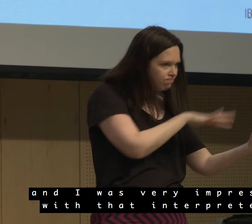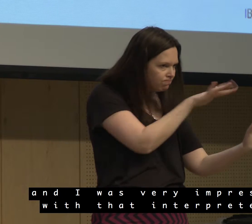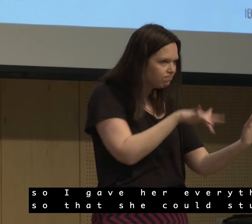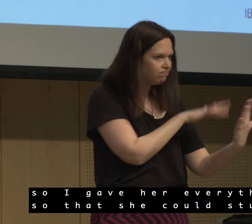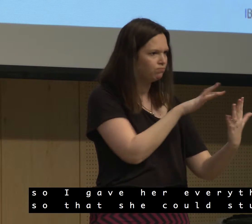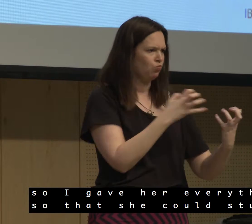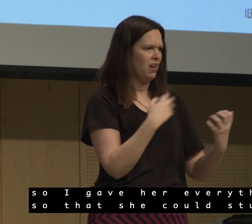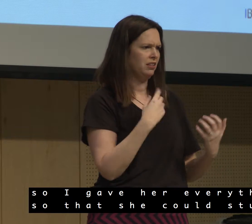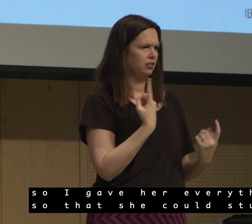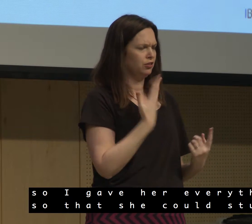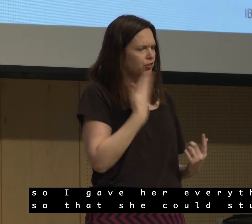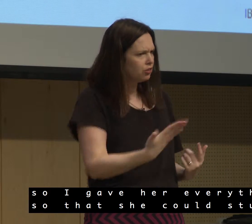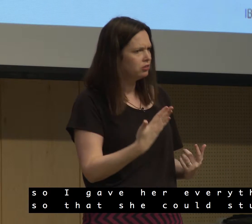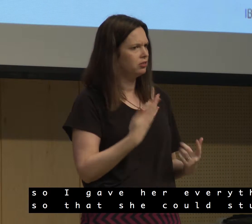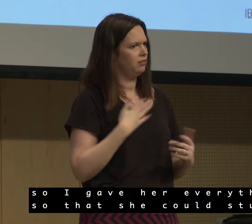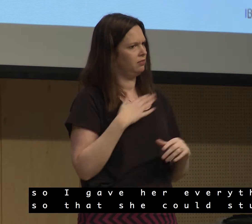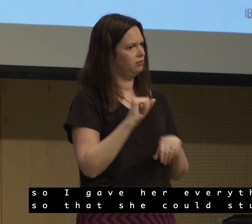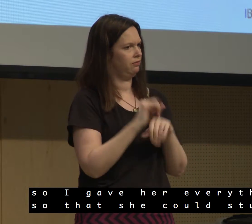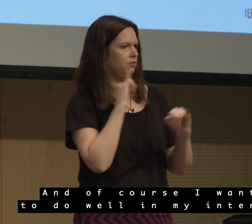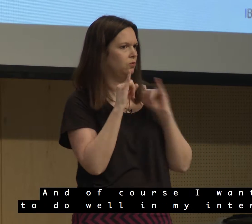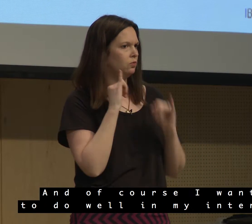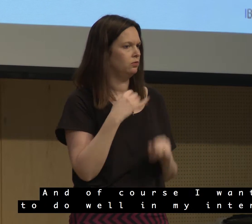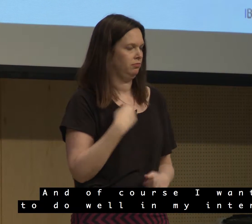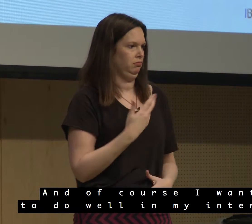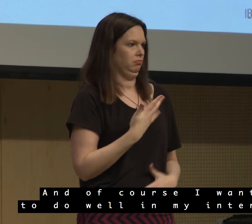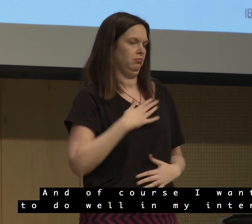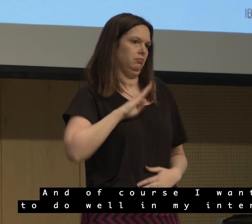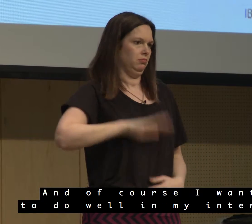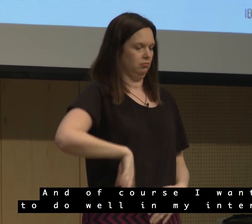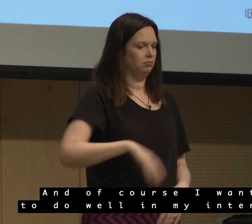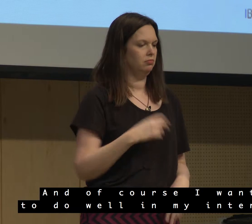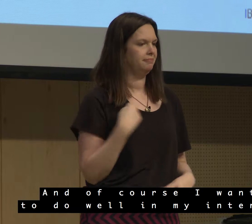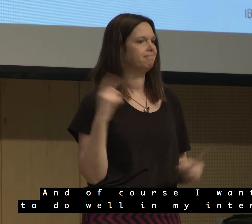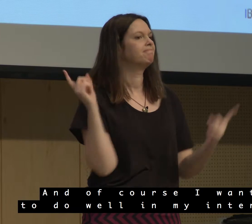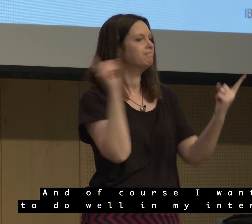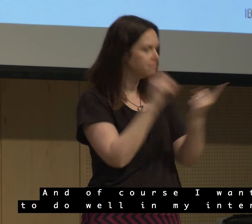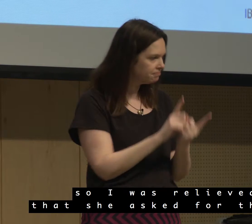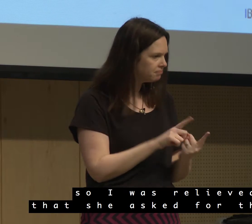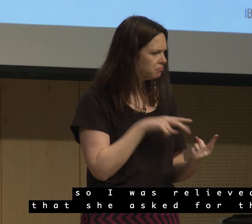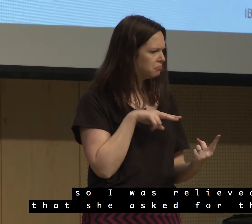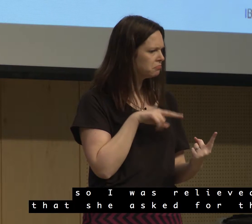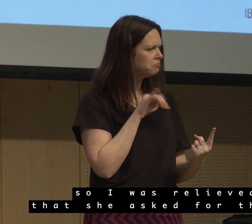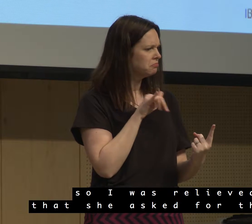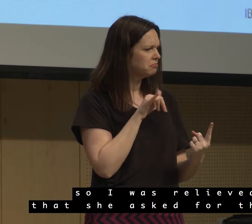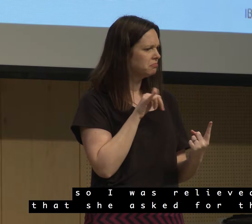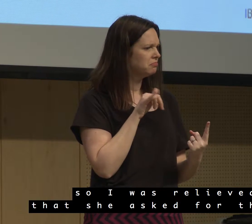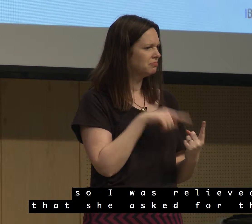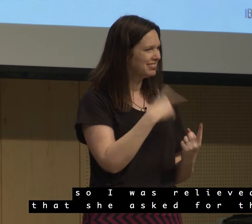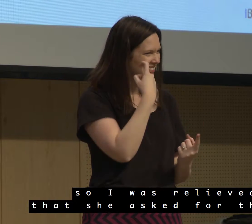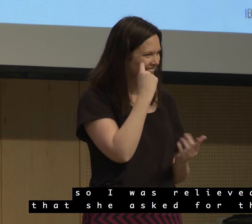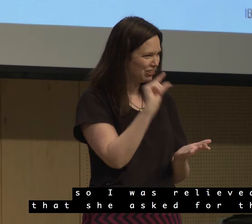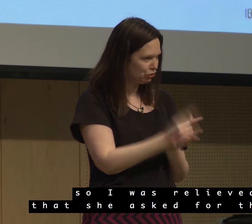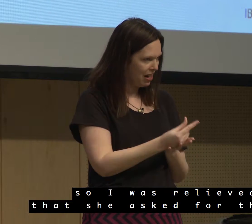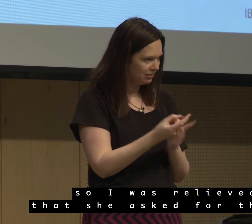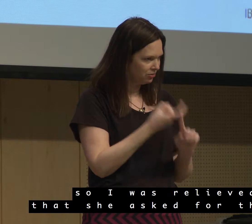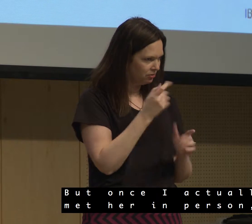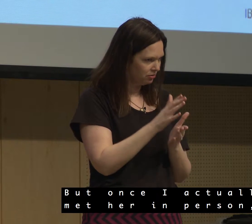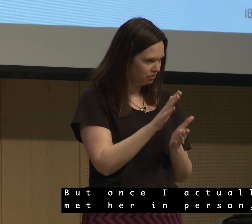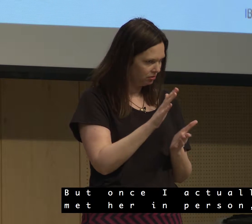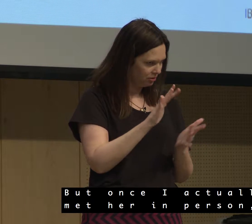So I gave her everything so that she could study, and of course I wanted to do well in my interview, so I was relieved that she asked for that. But once